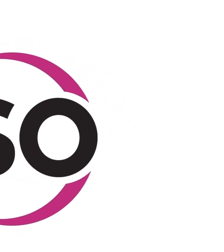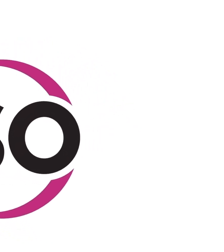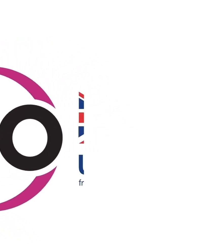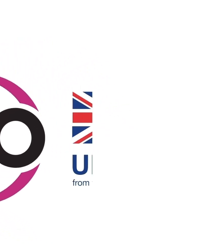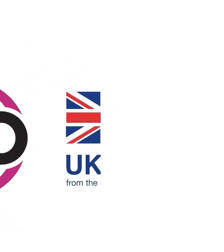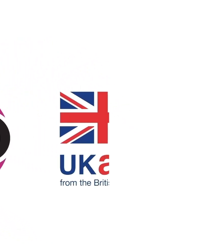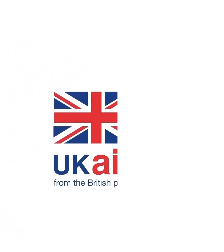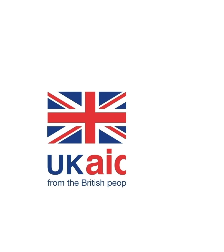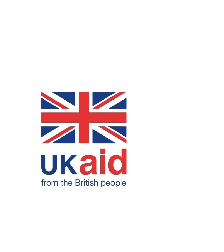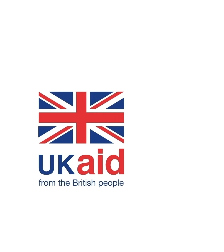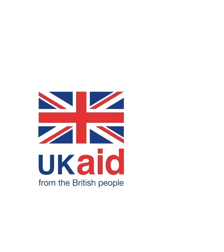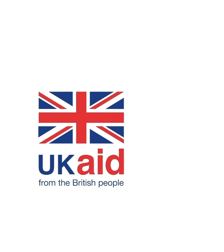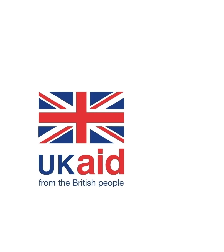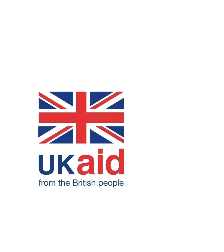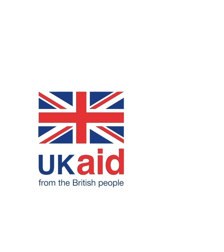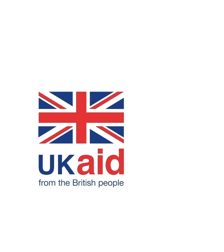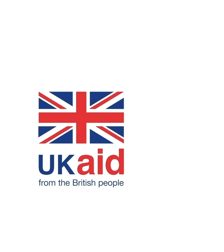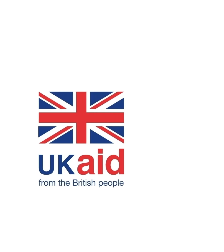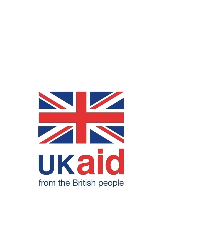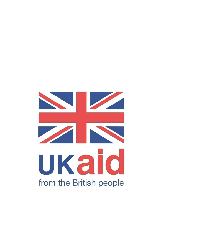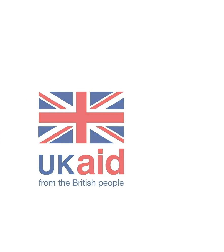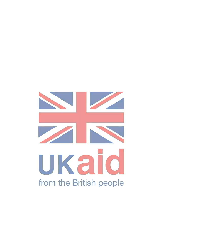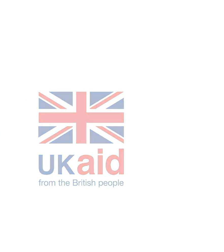VSO UK Aid